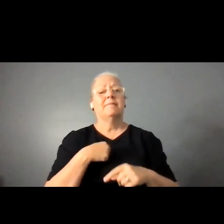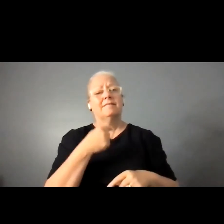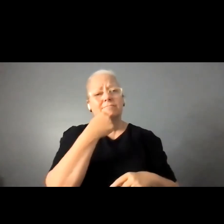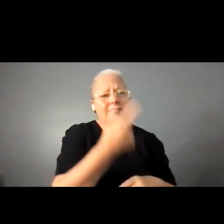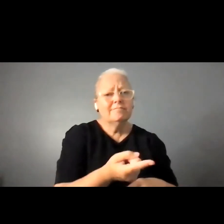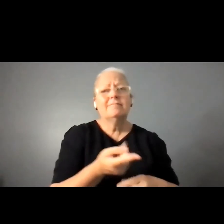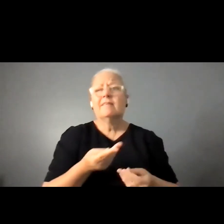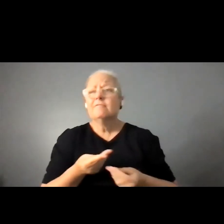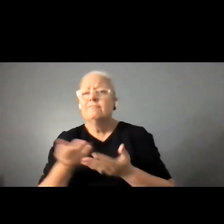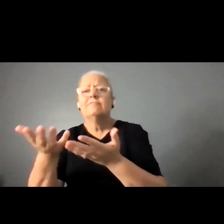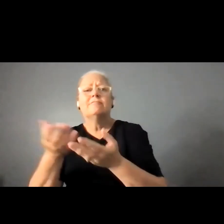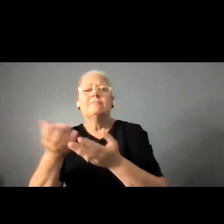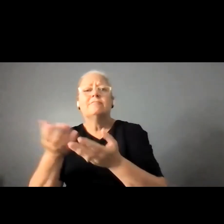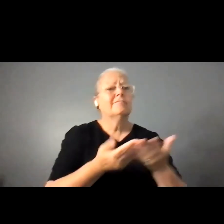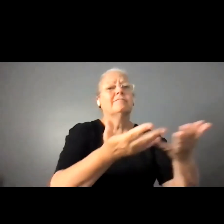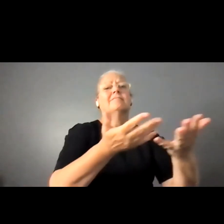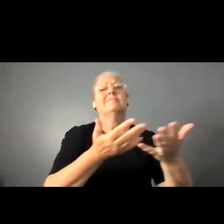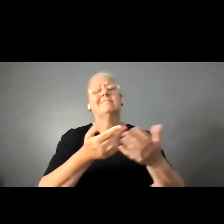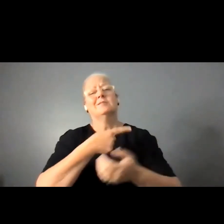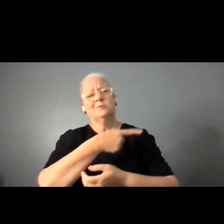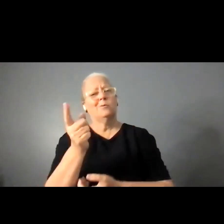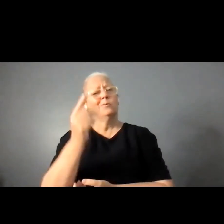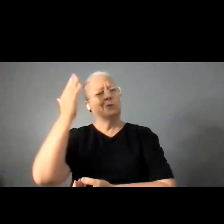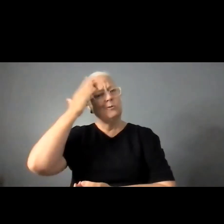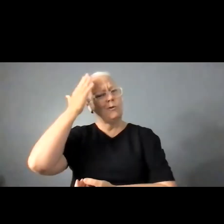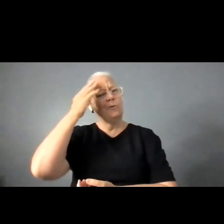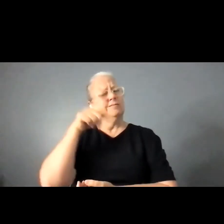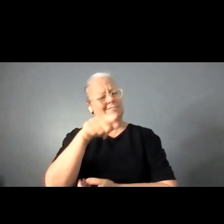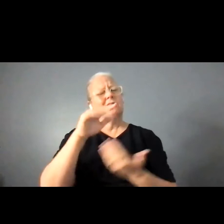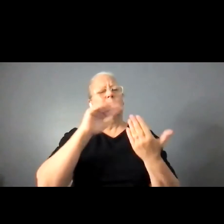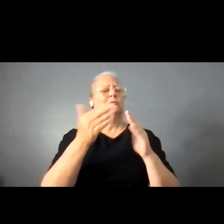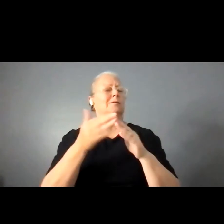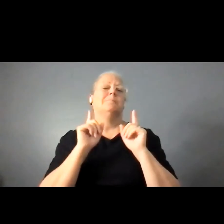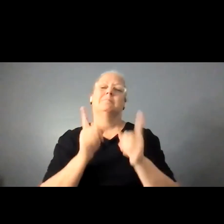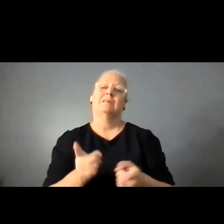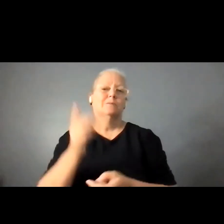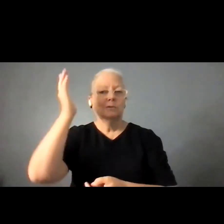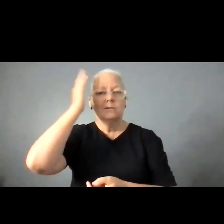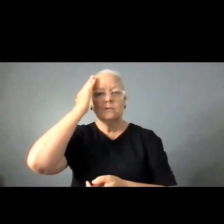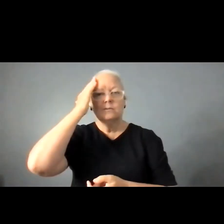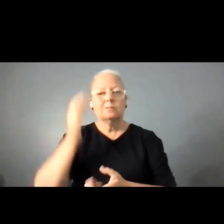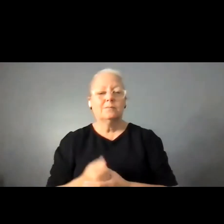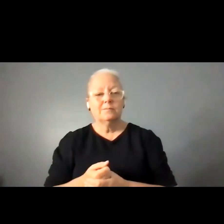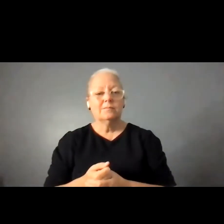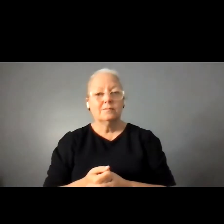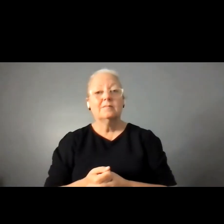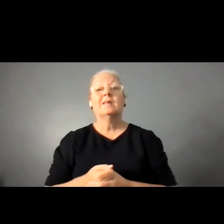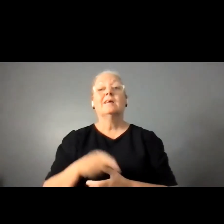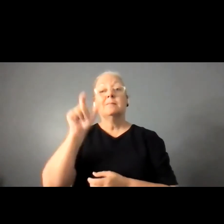to society. I think it's someone who does not have a